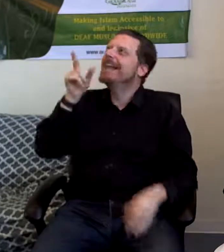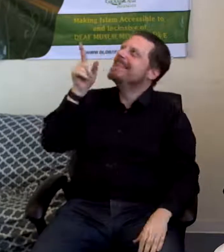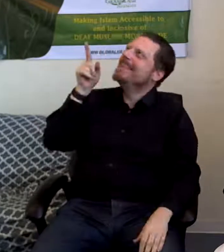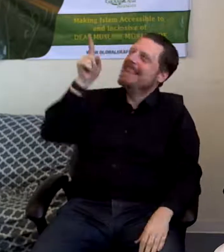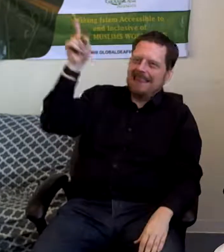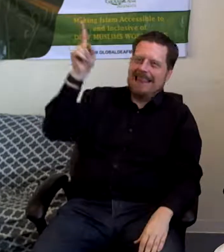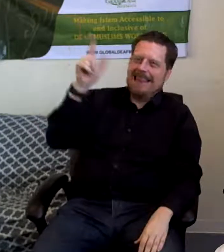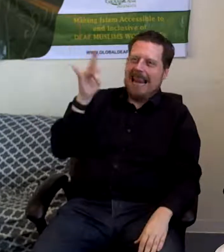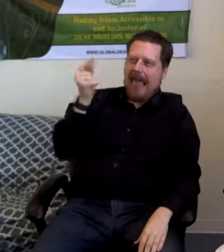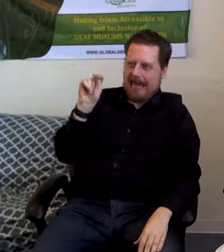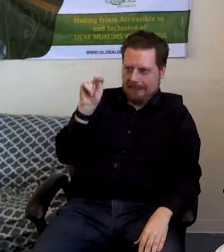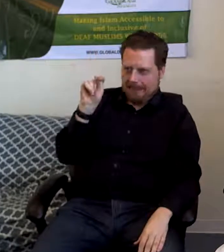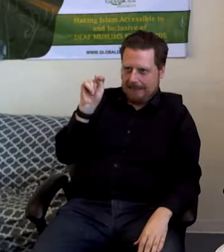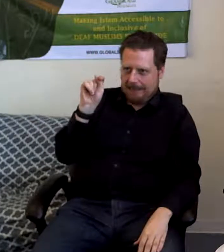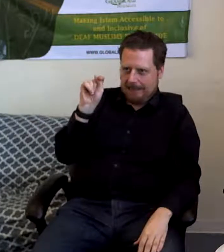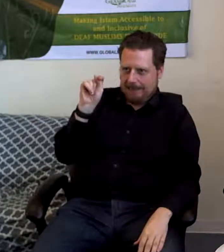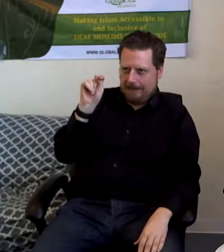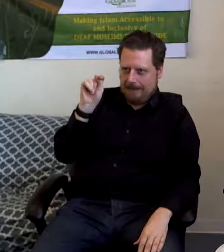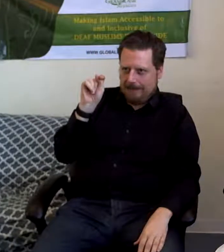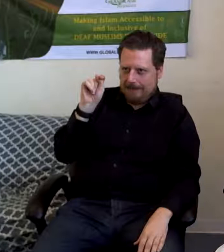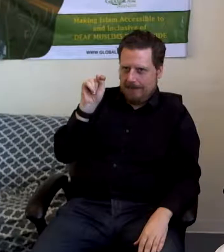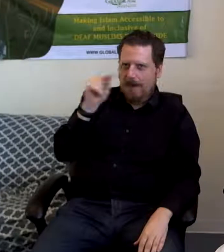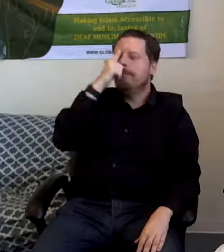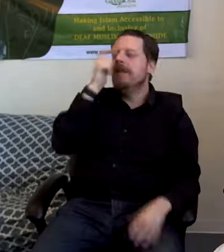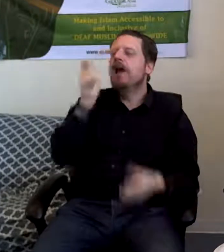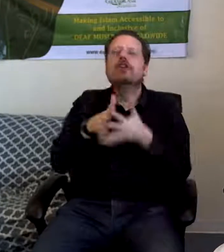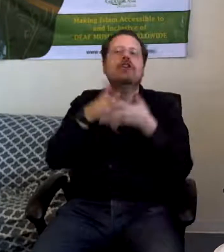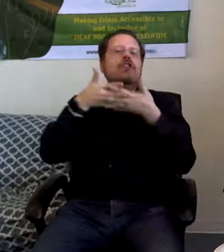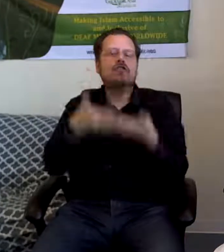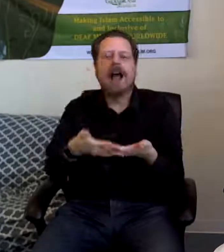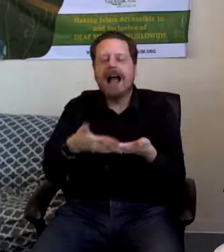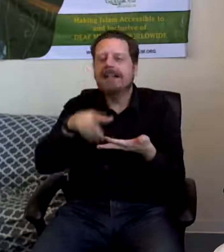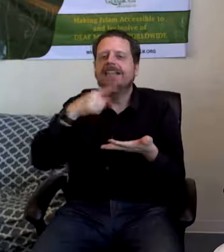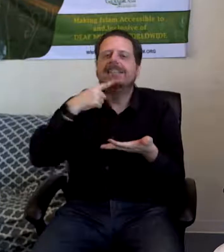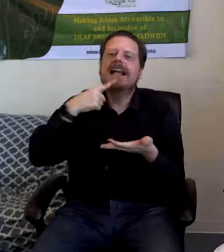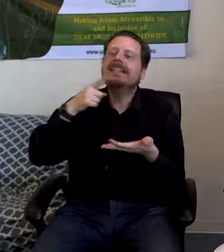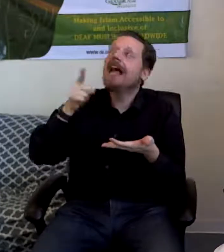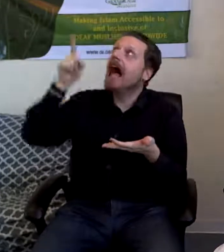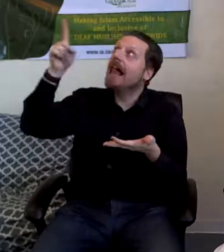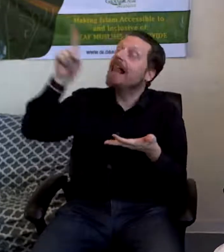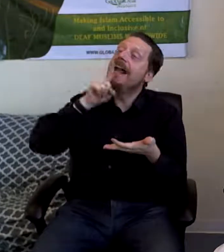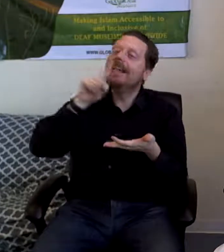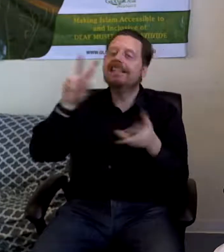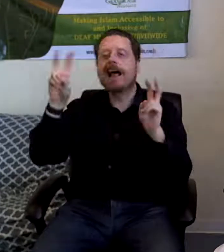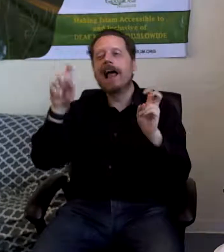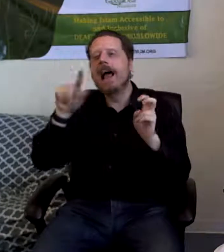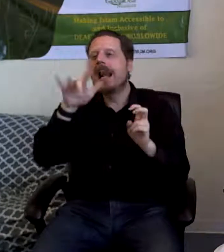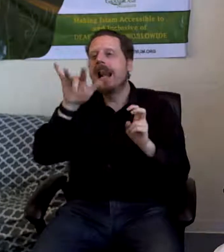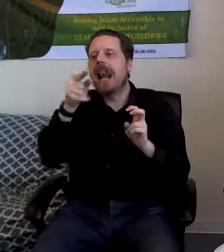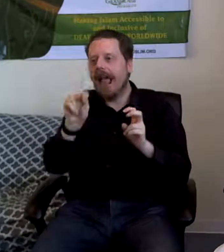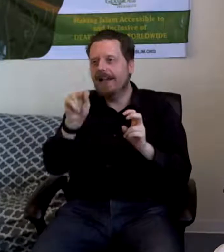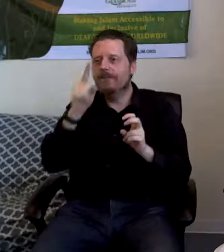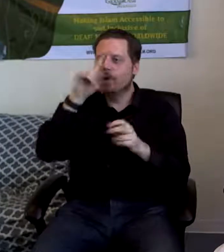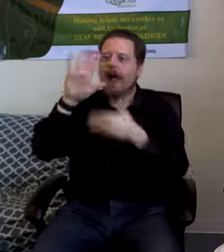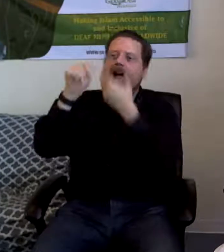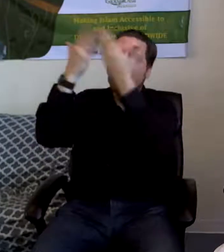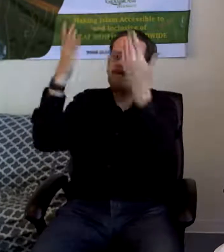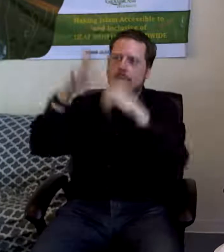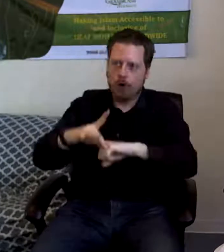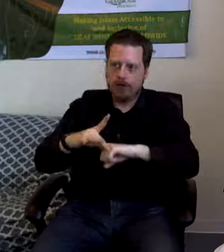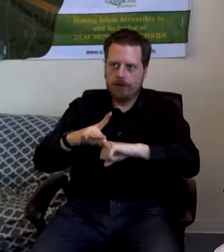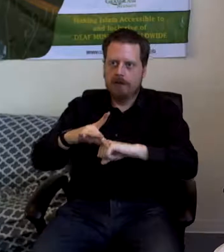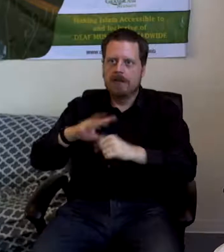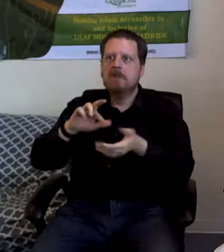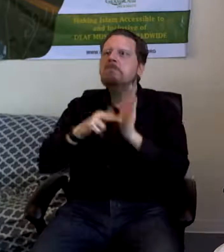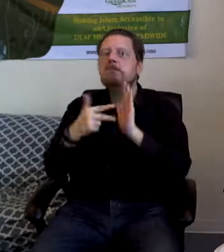you could not say, since the Quran says Allah is the light of heavens and earth, then